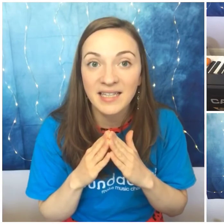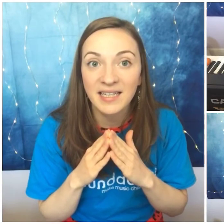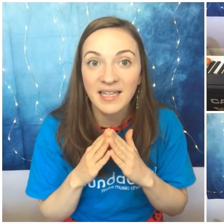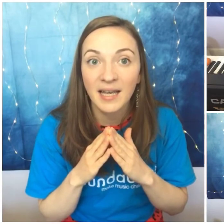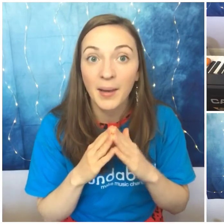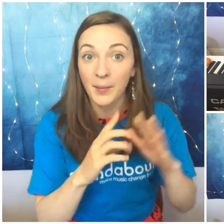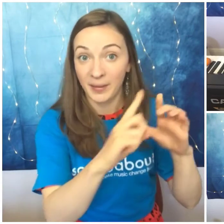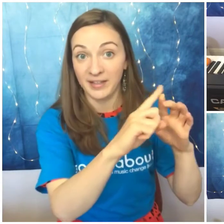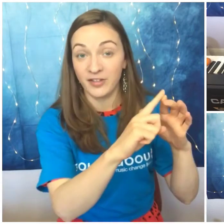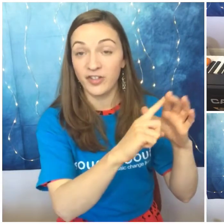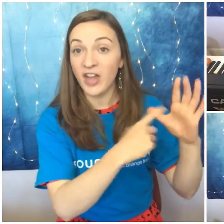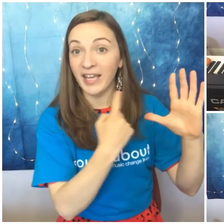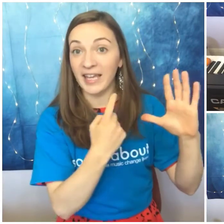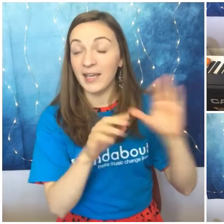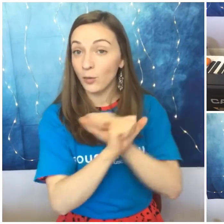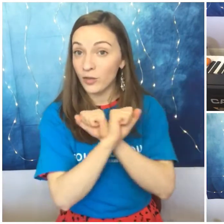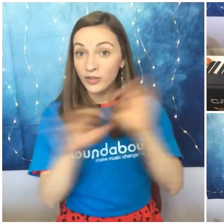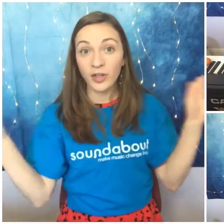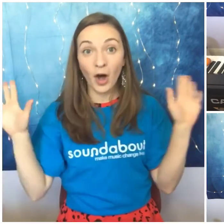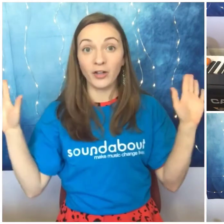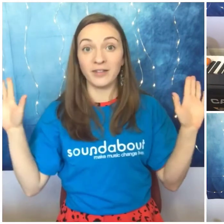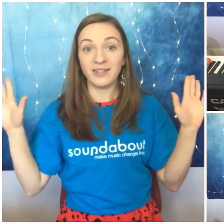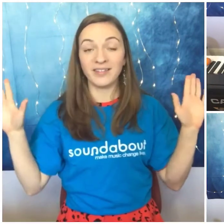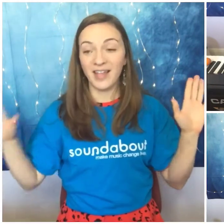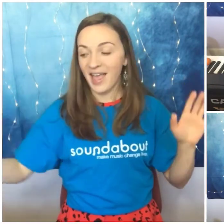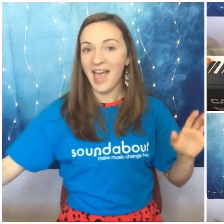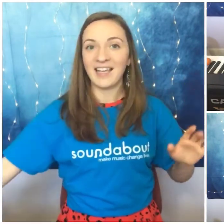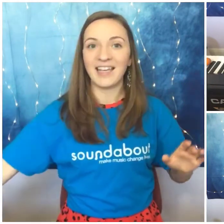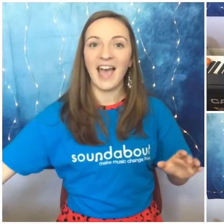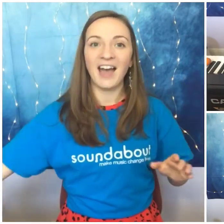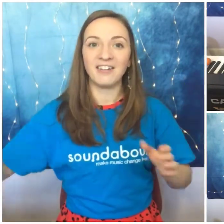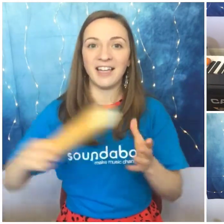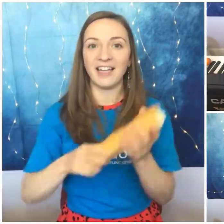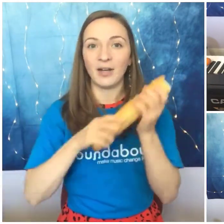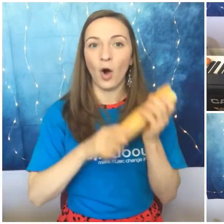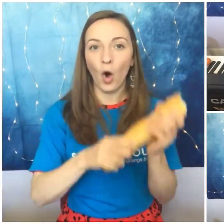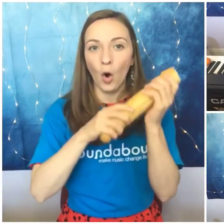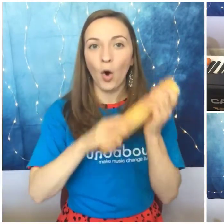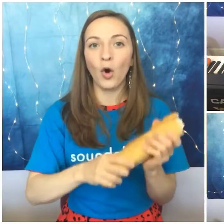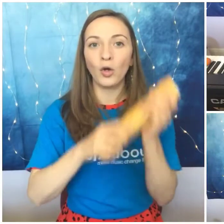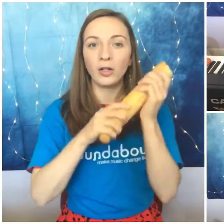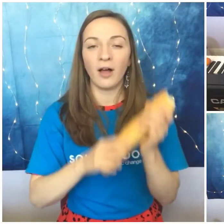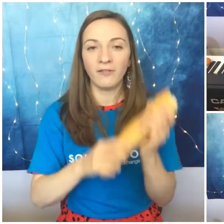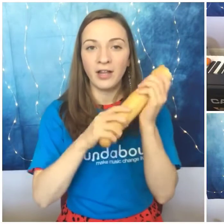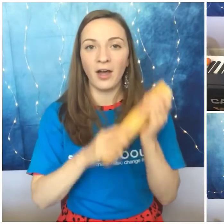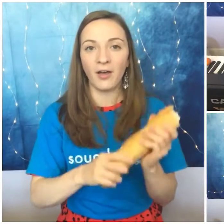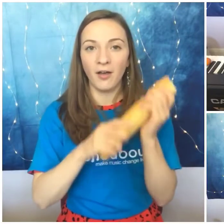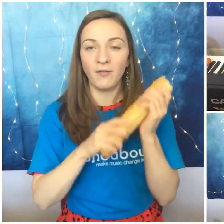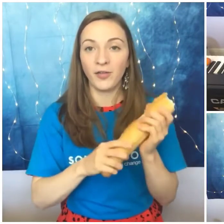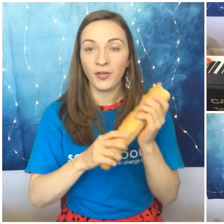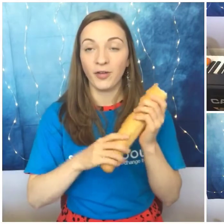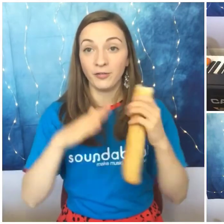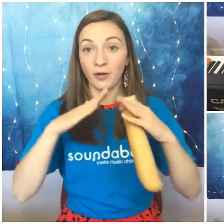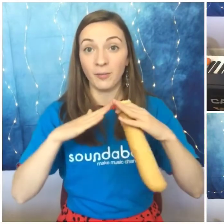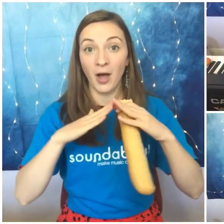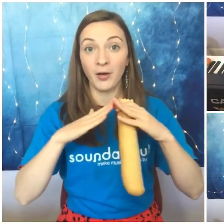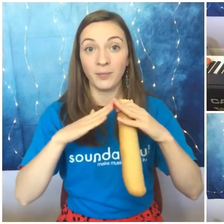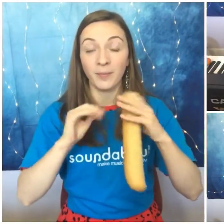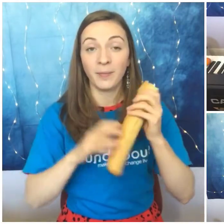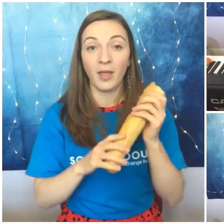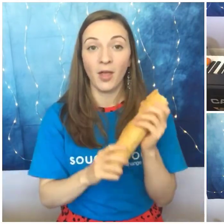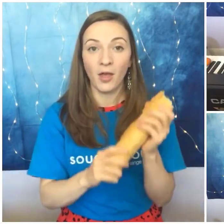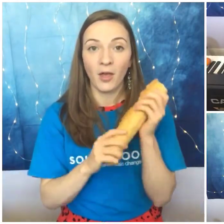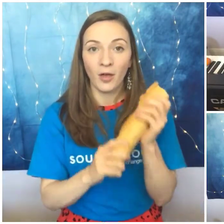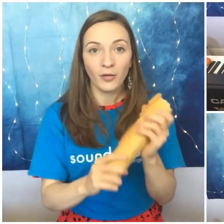late, because Jackie was gone, carrying all of the loaves from